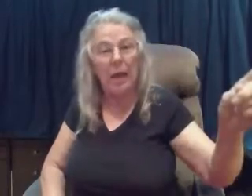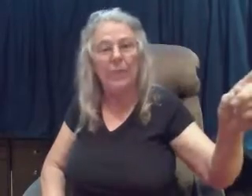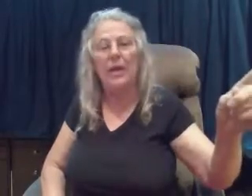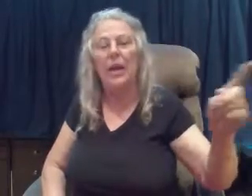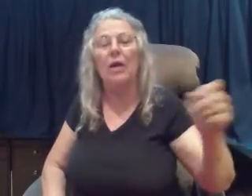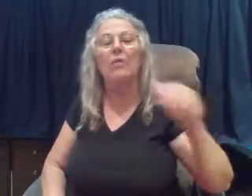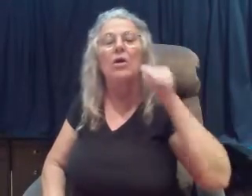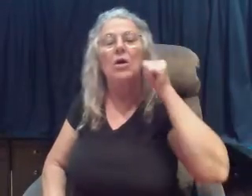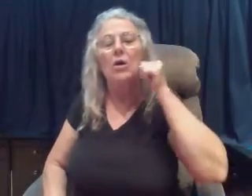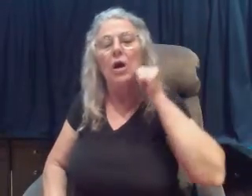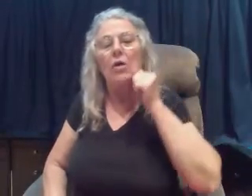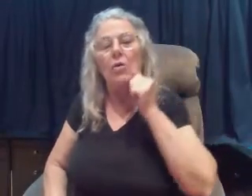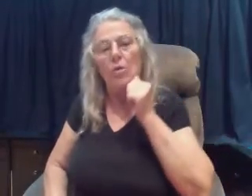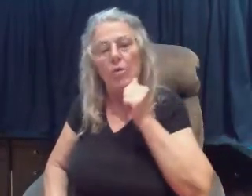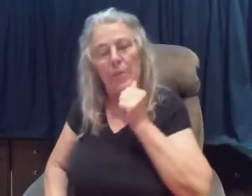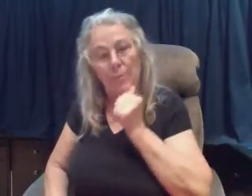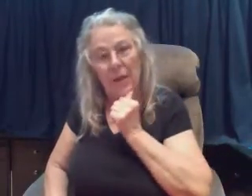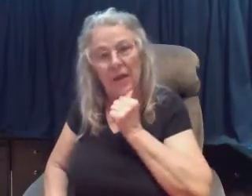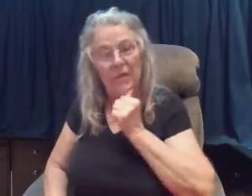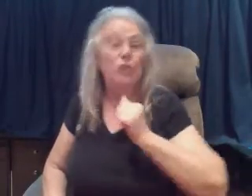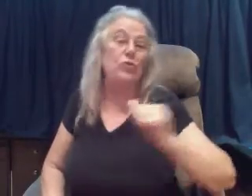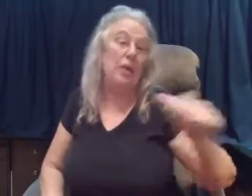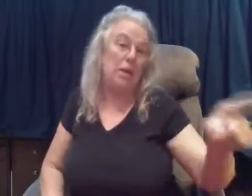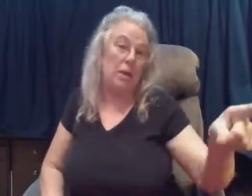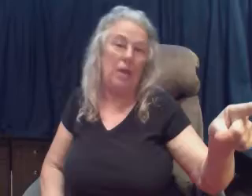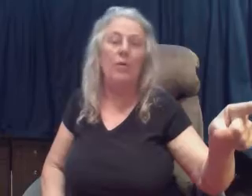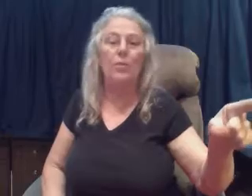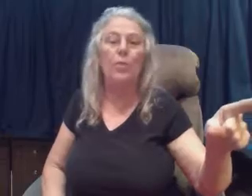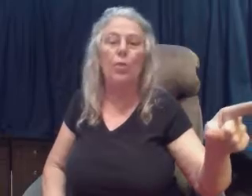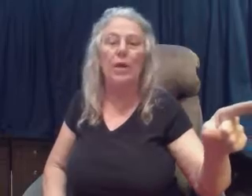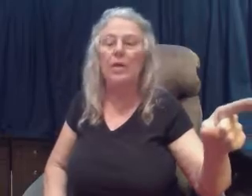and out, a girl, the bonnet string, and then point.